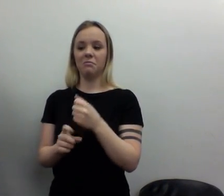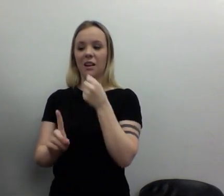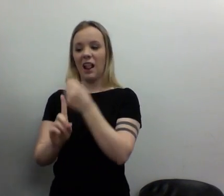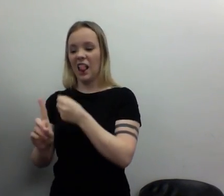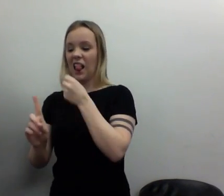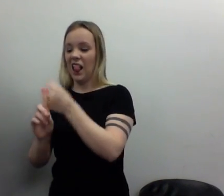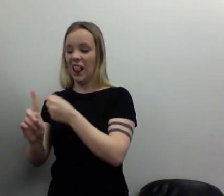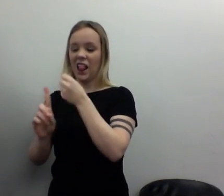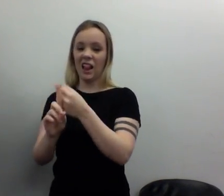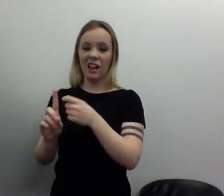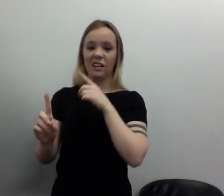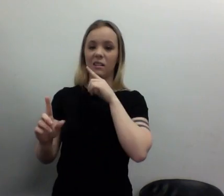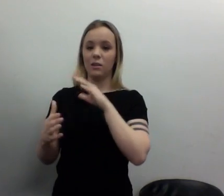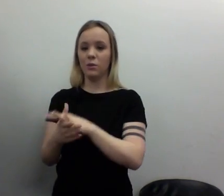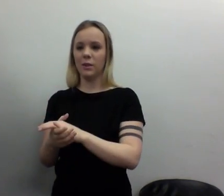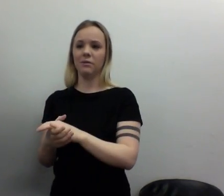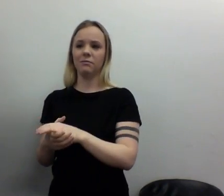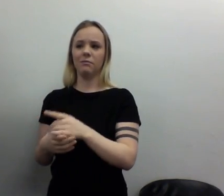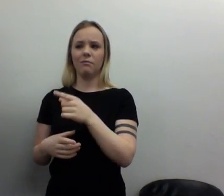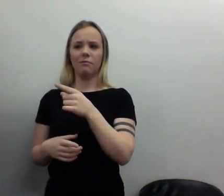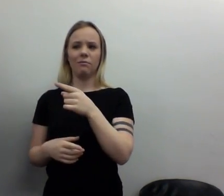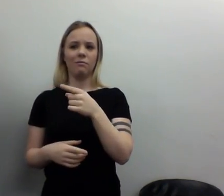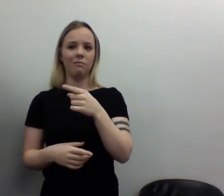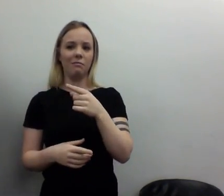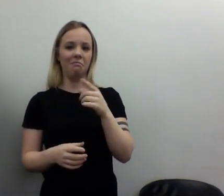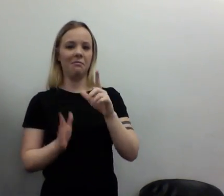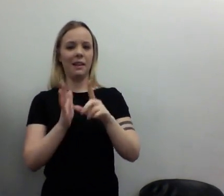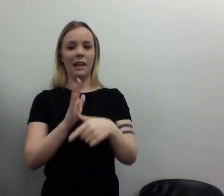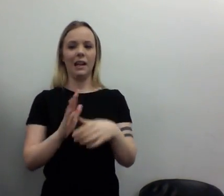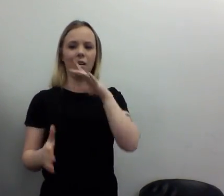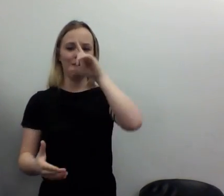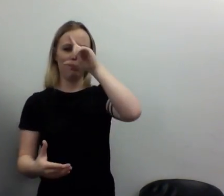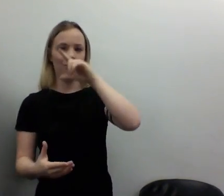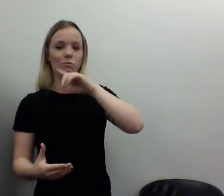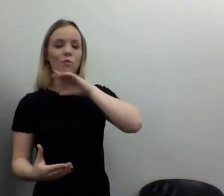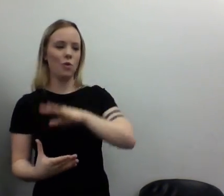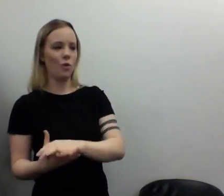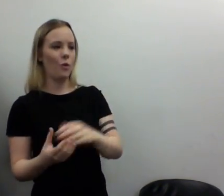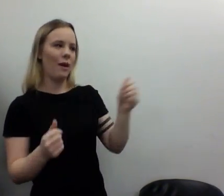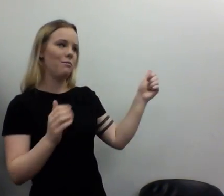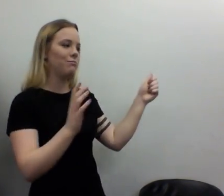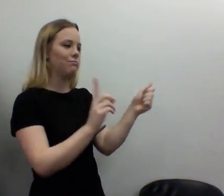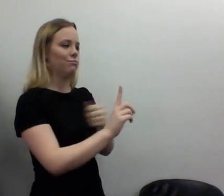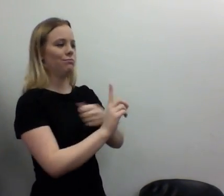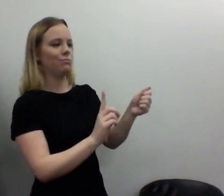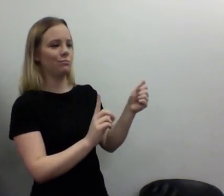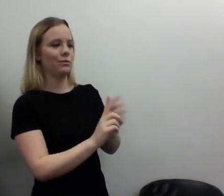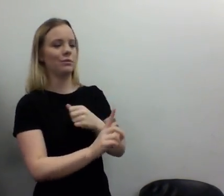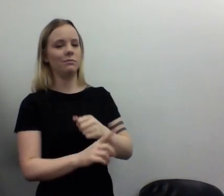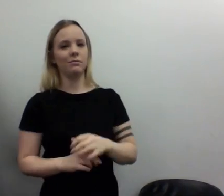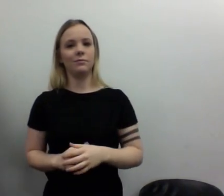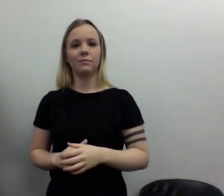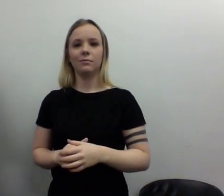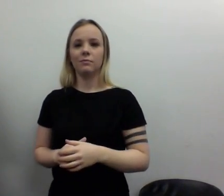him. Normal fights. 2 friends who go into a bar, get into an argument about who the greatest baseball team in history was, and one of them winds up